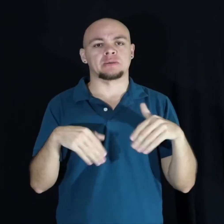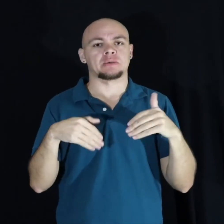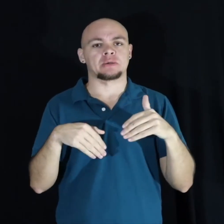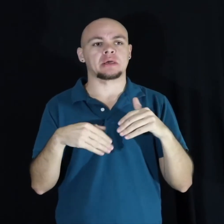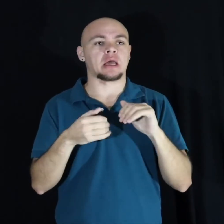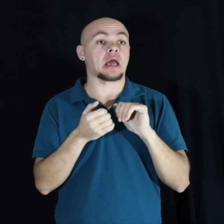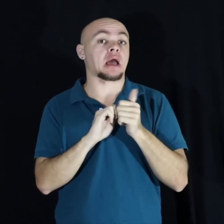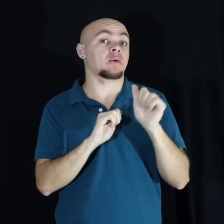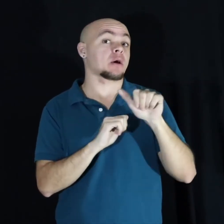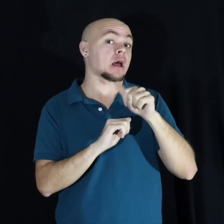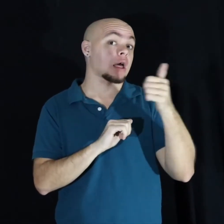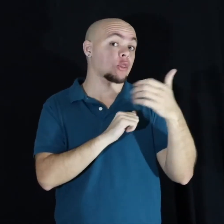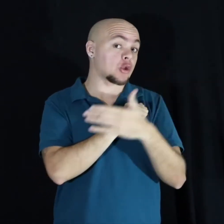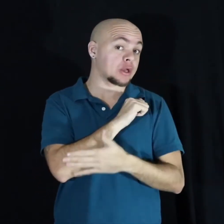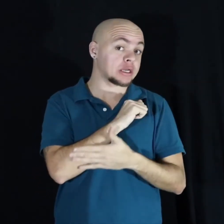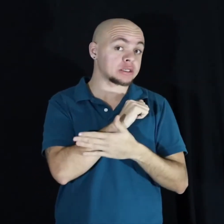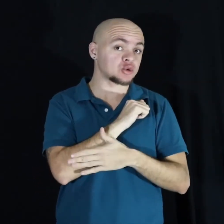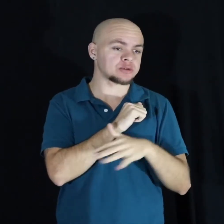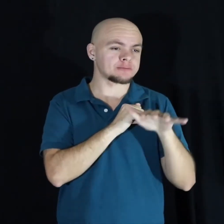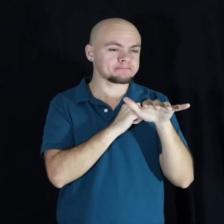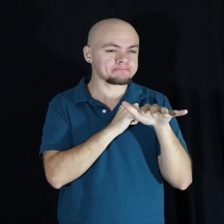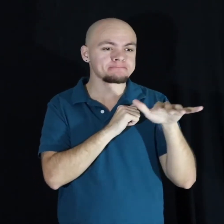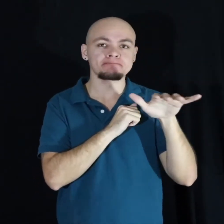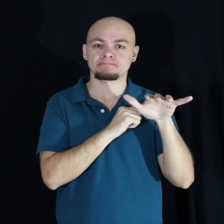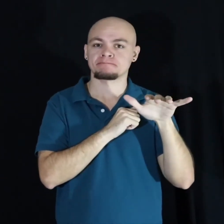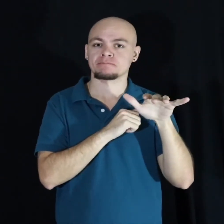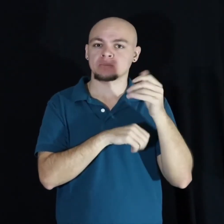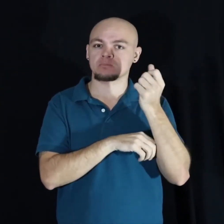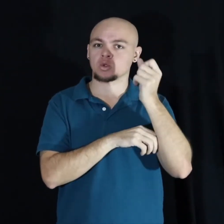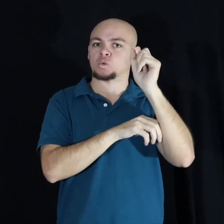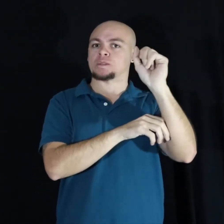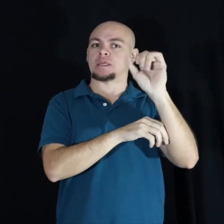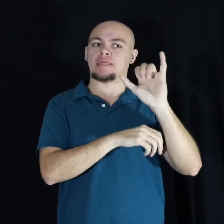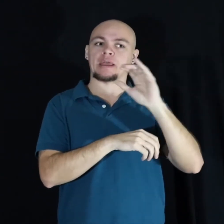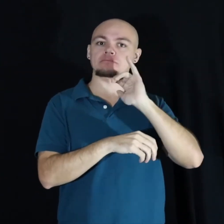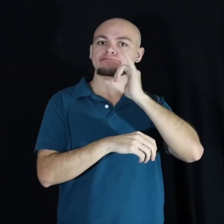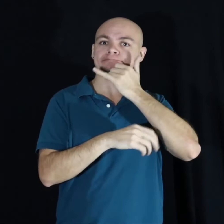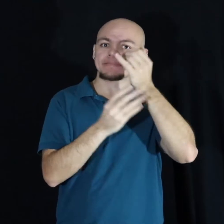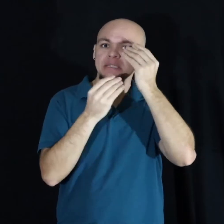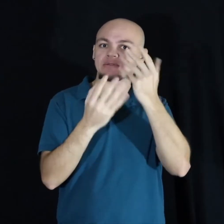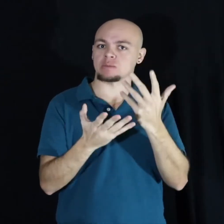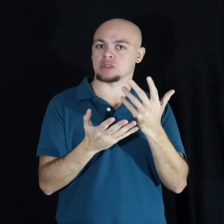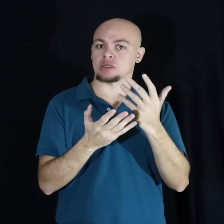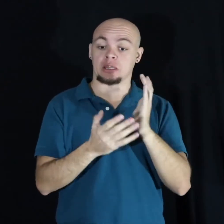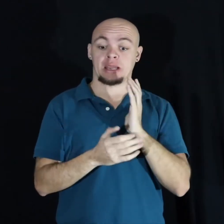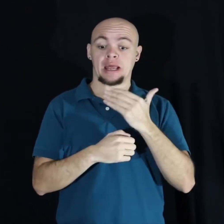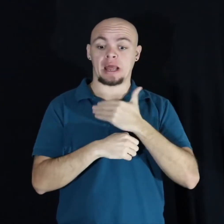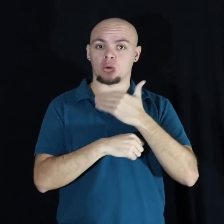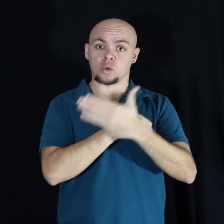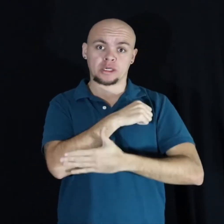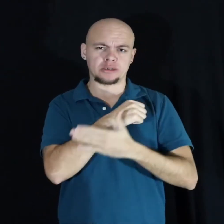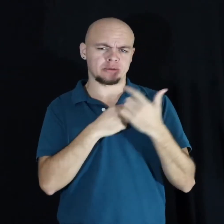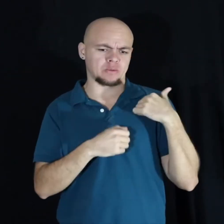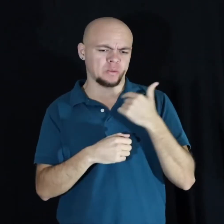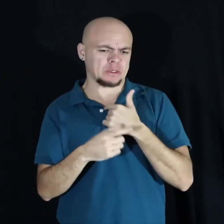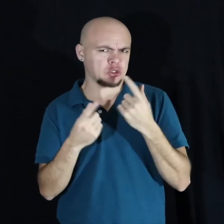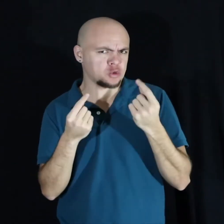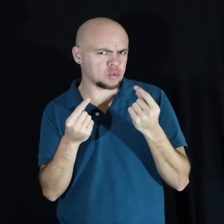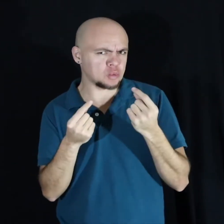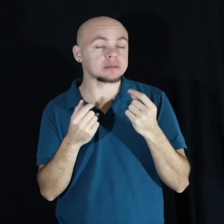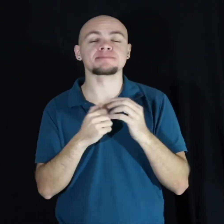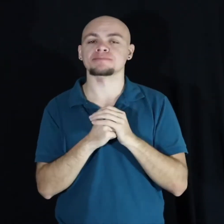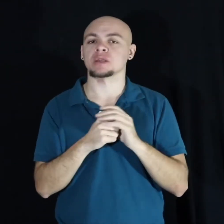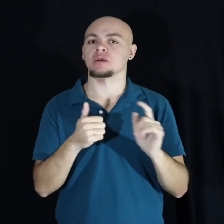how other countries have been fighting disinformation. In our country, what can we do? Well, number